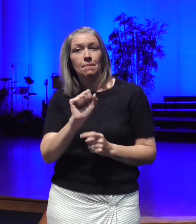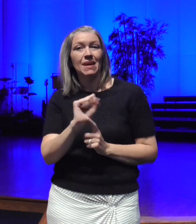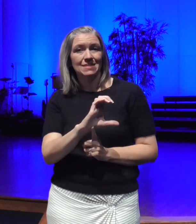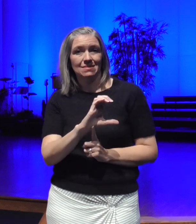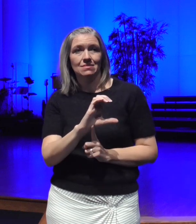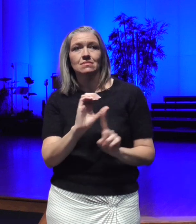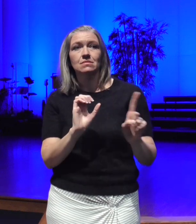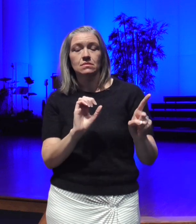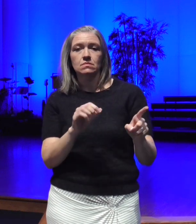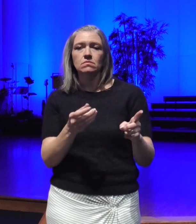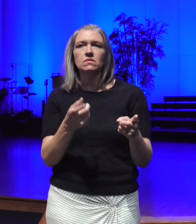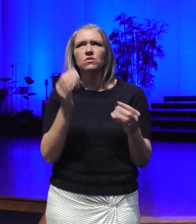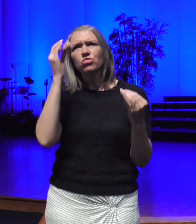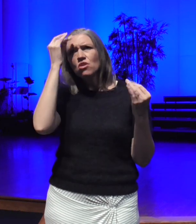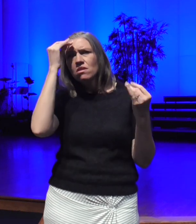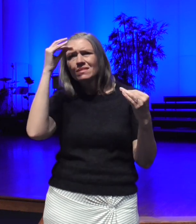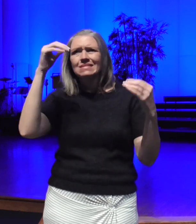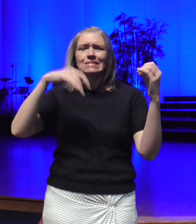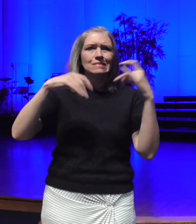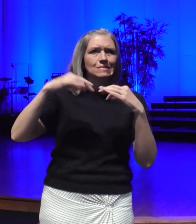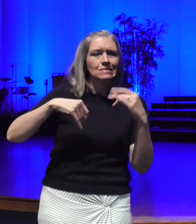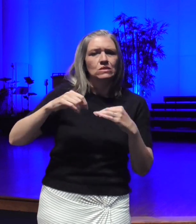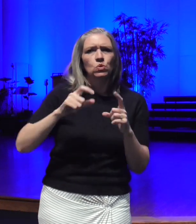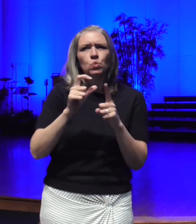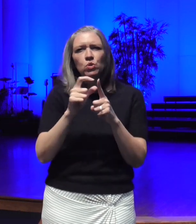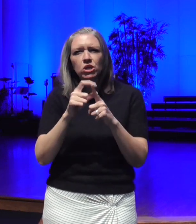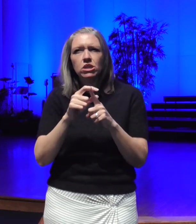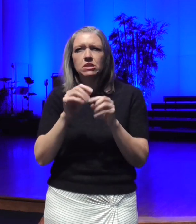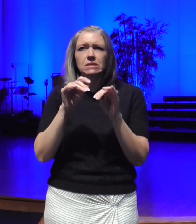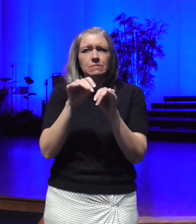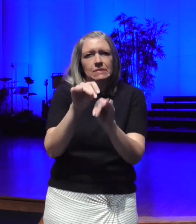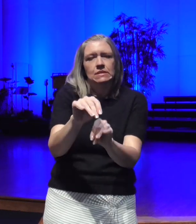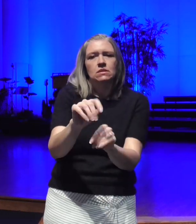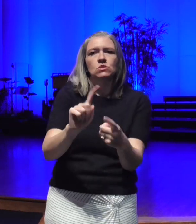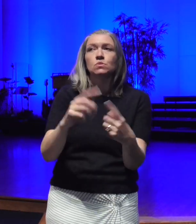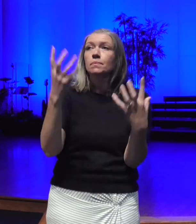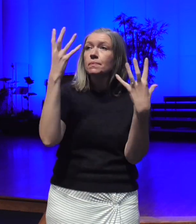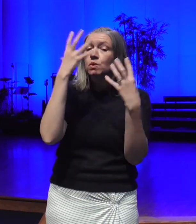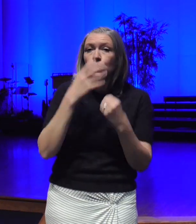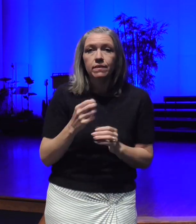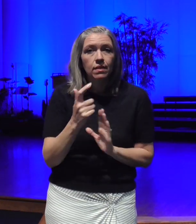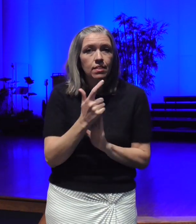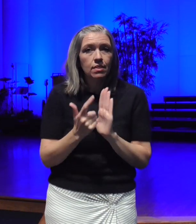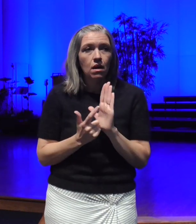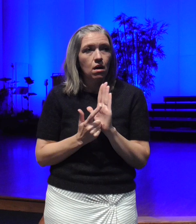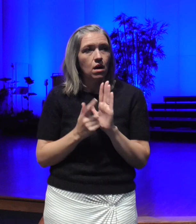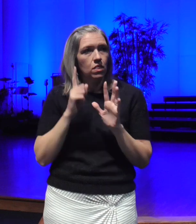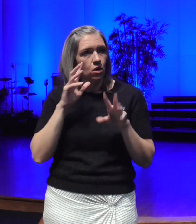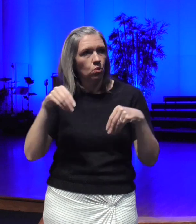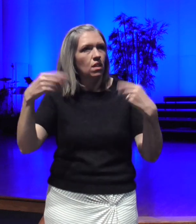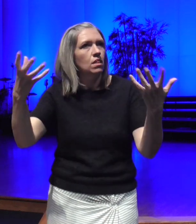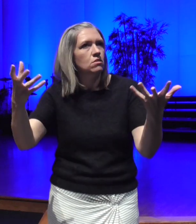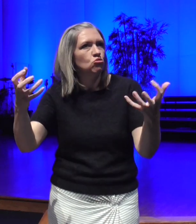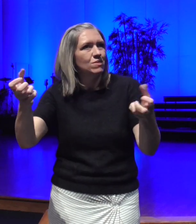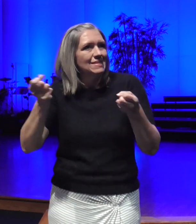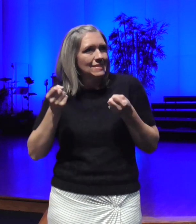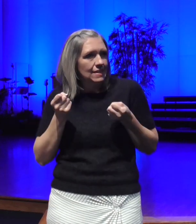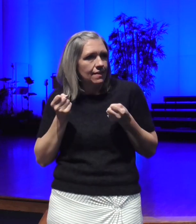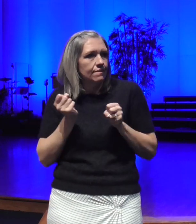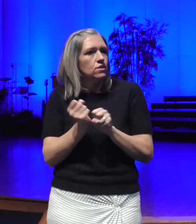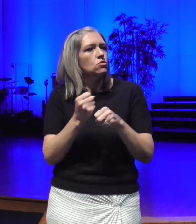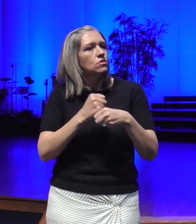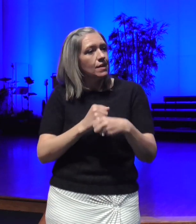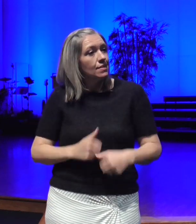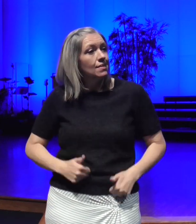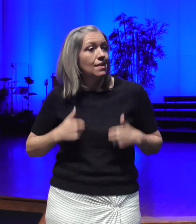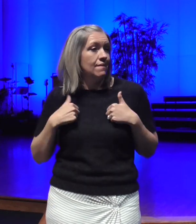plant the seeds of our thoughts and our words into the beautiful law that receives it to create the life we want